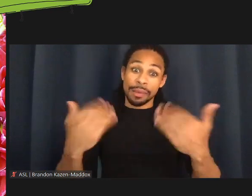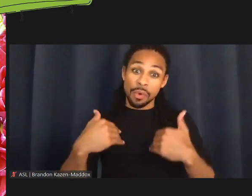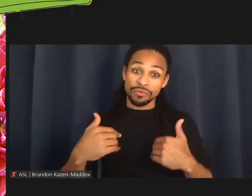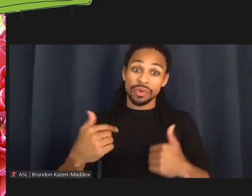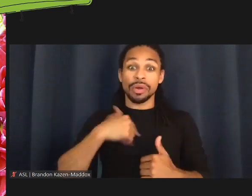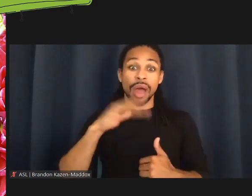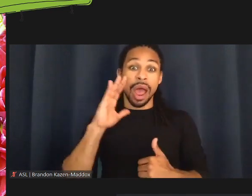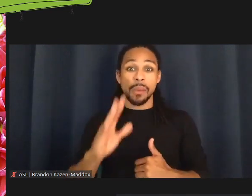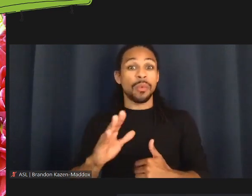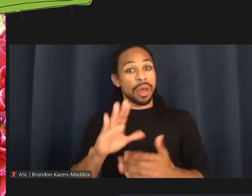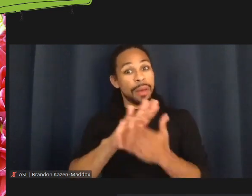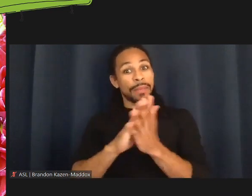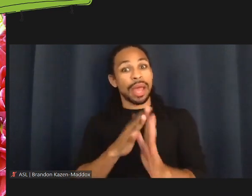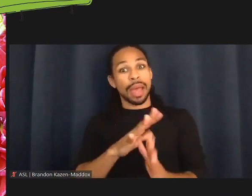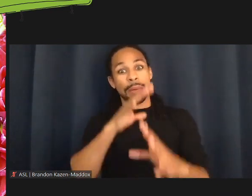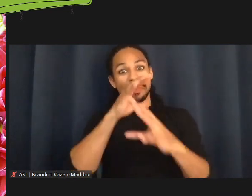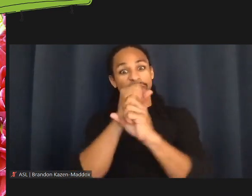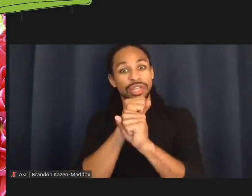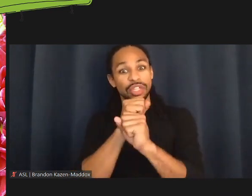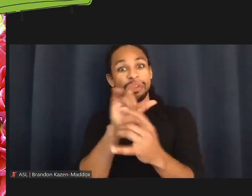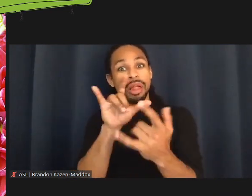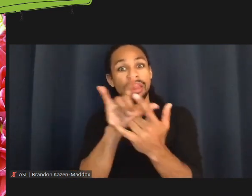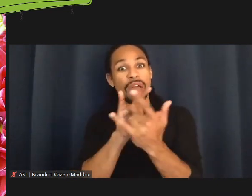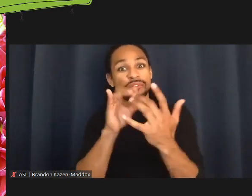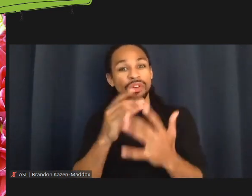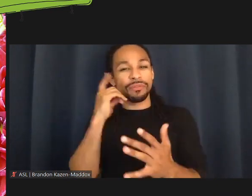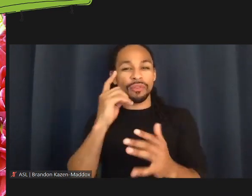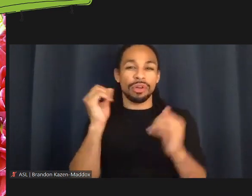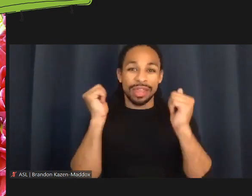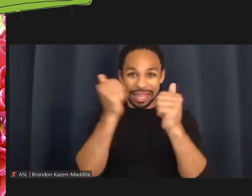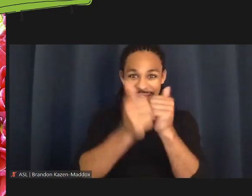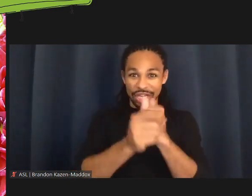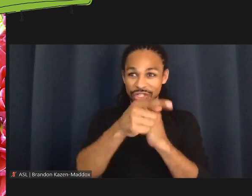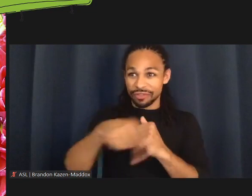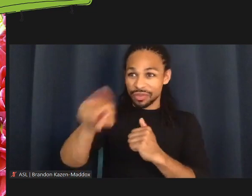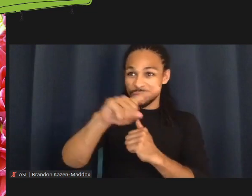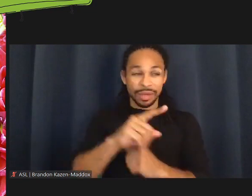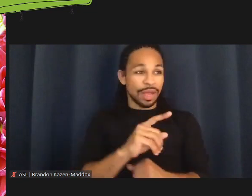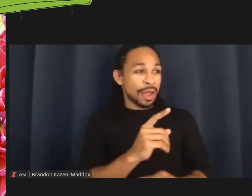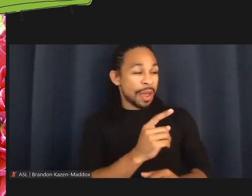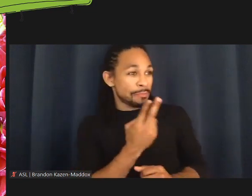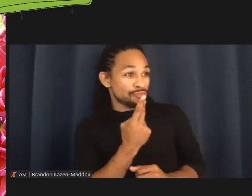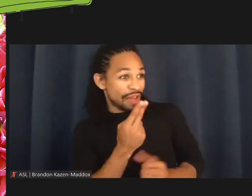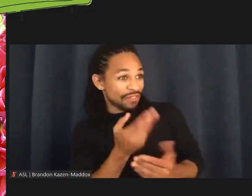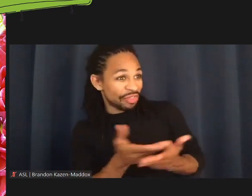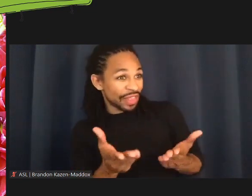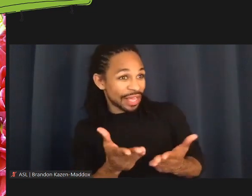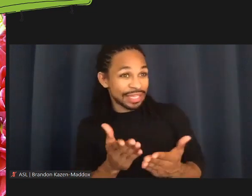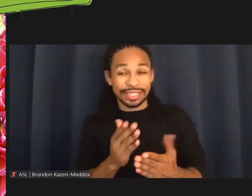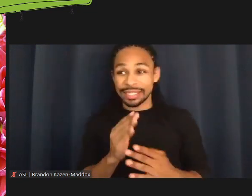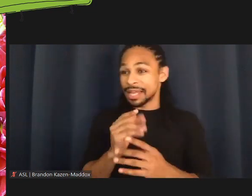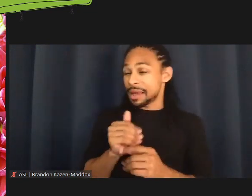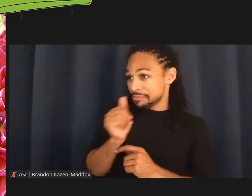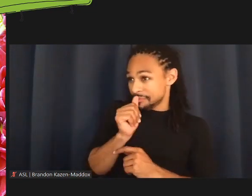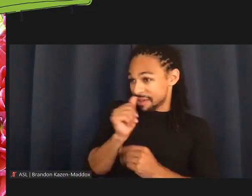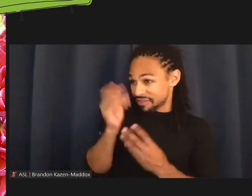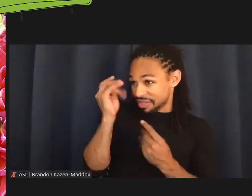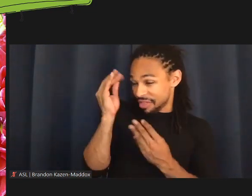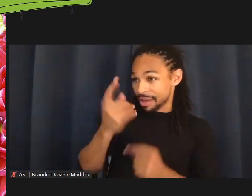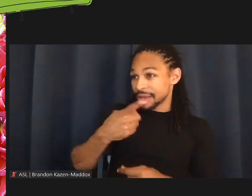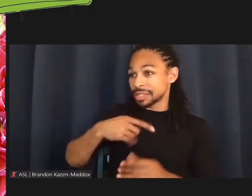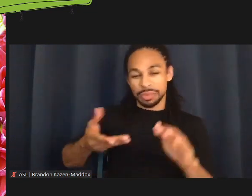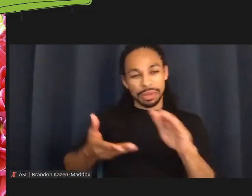of you. Private things, private thoughts. We bake breadcrumbs into royal